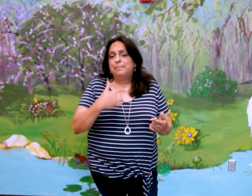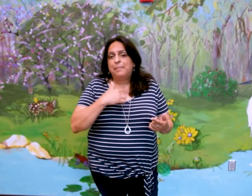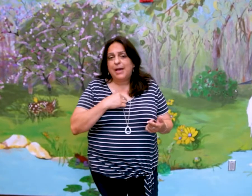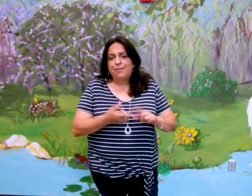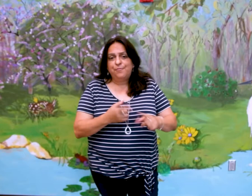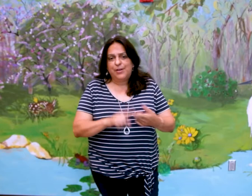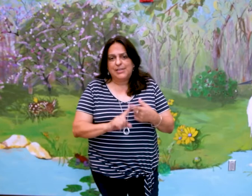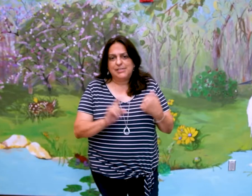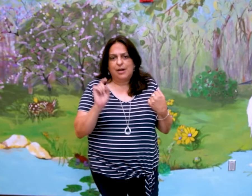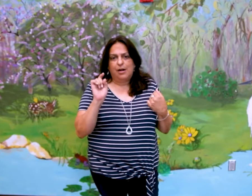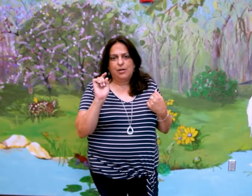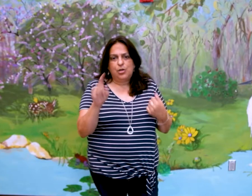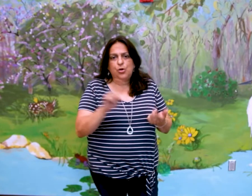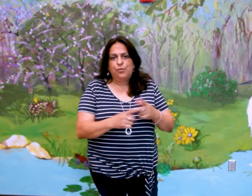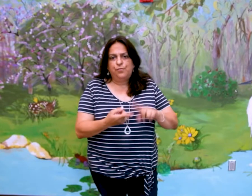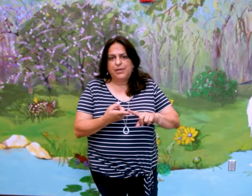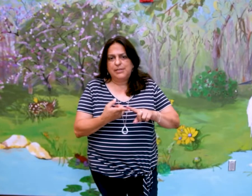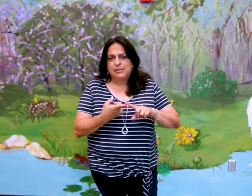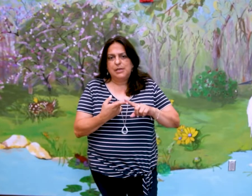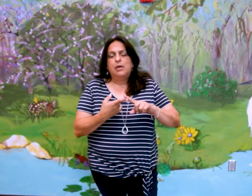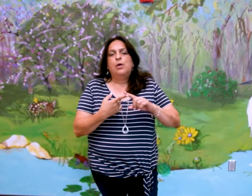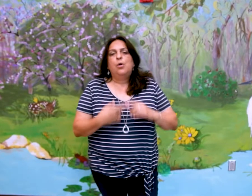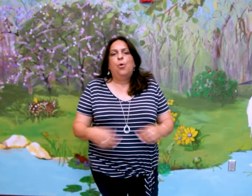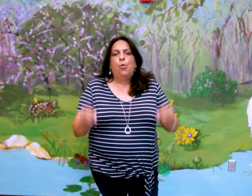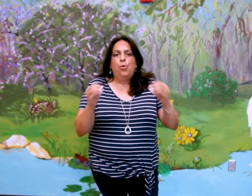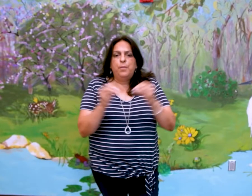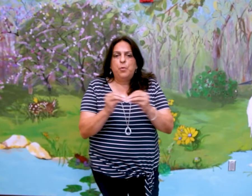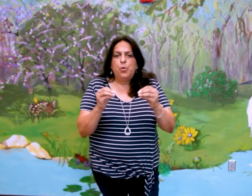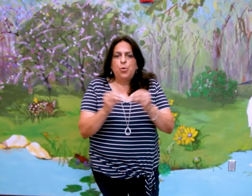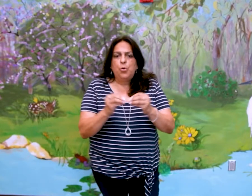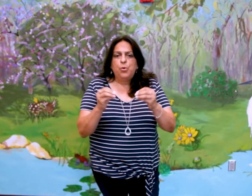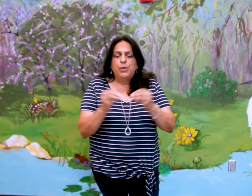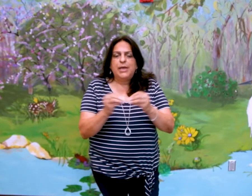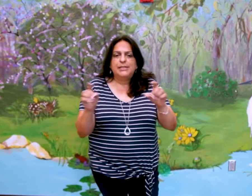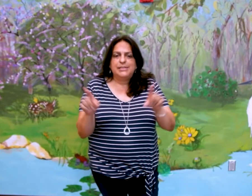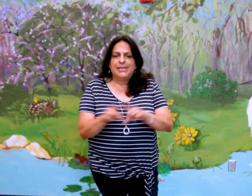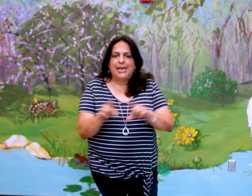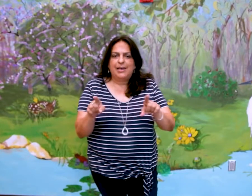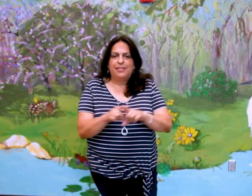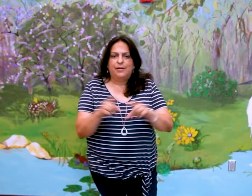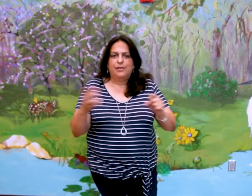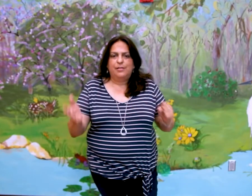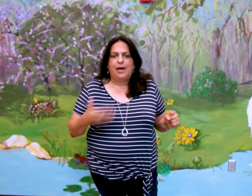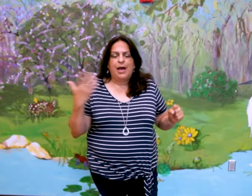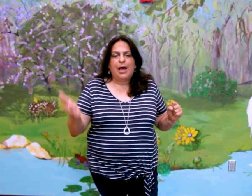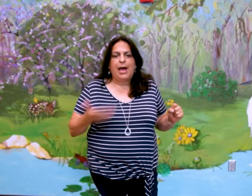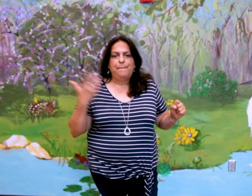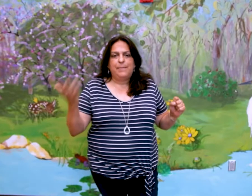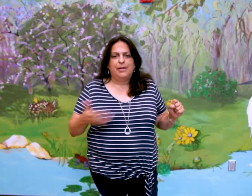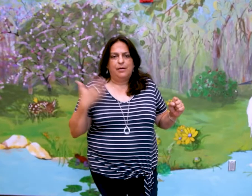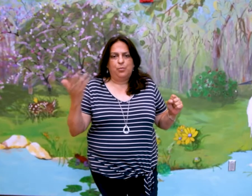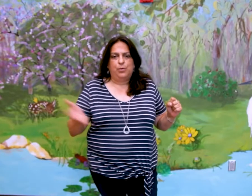my friends are your friends. Oh, the more we get together, the happier we'll